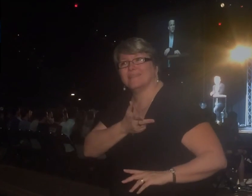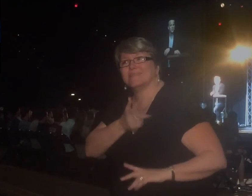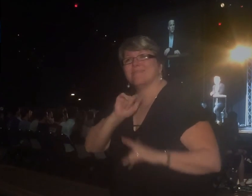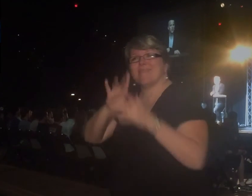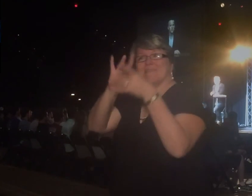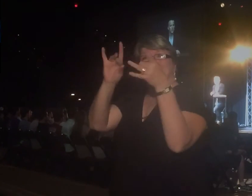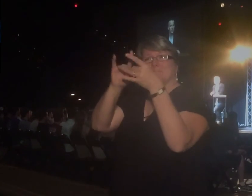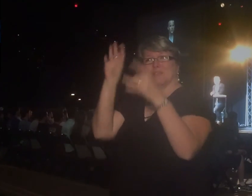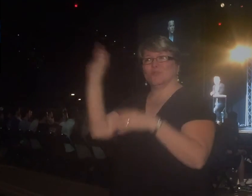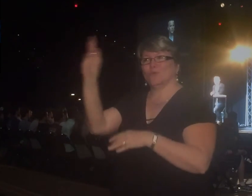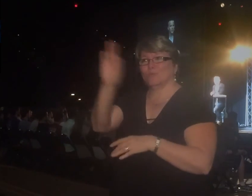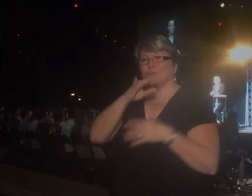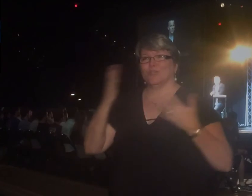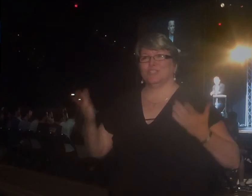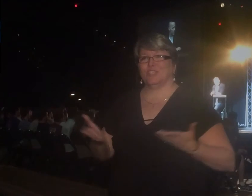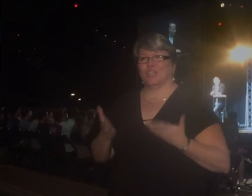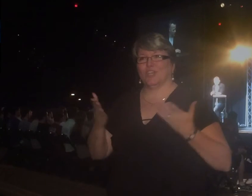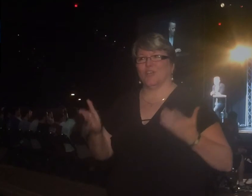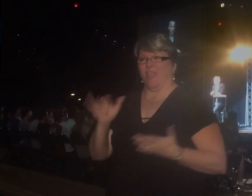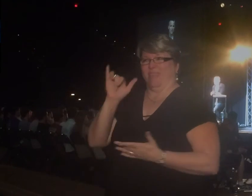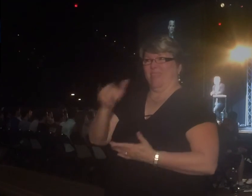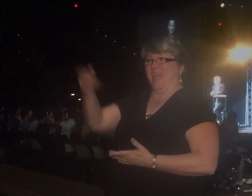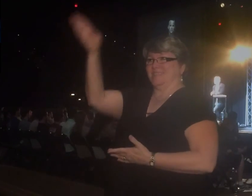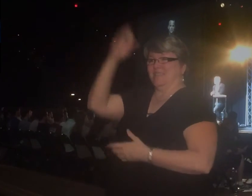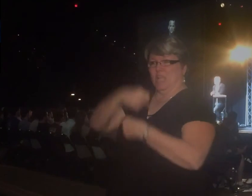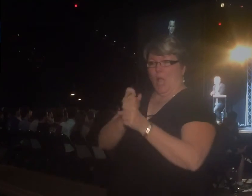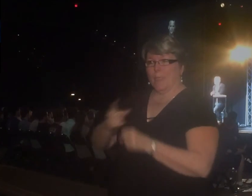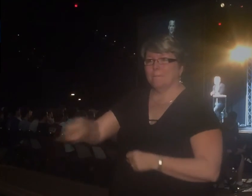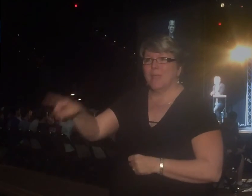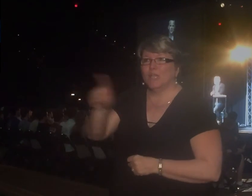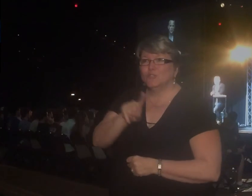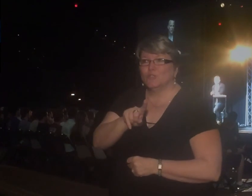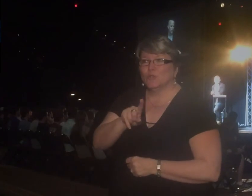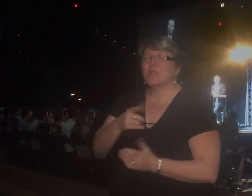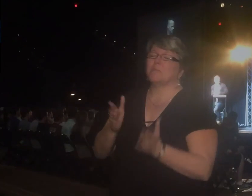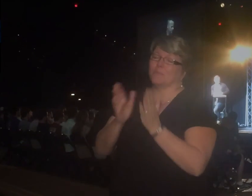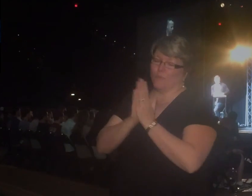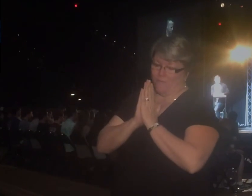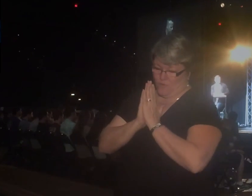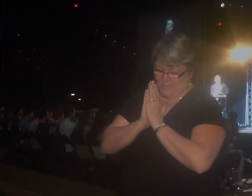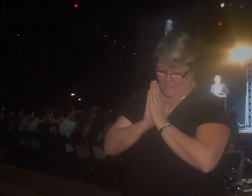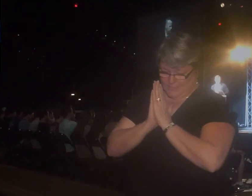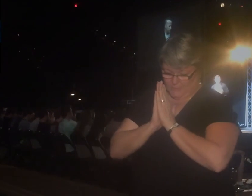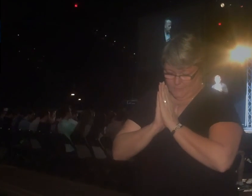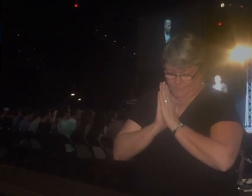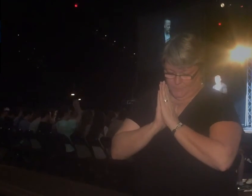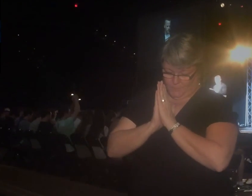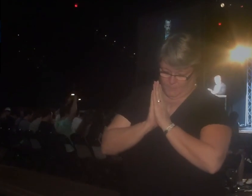of grace. That's the message we preach here. That's the God who made you.